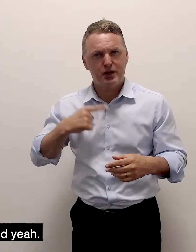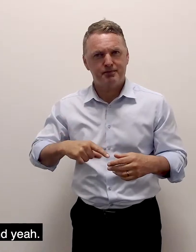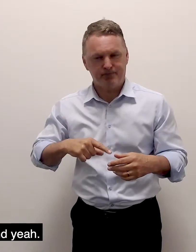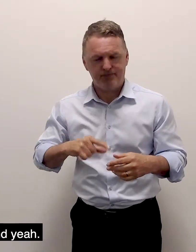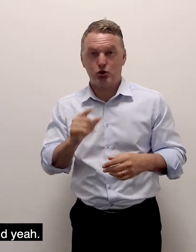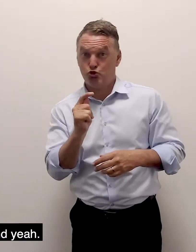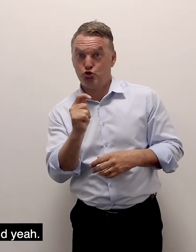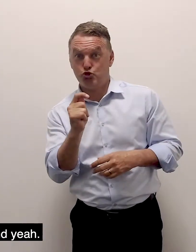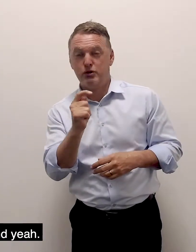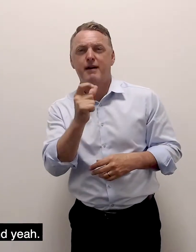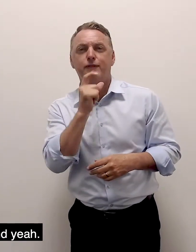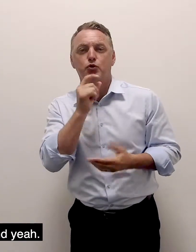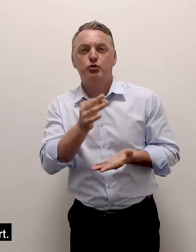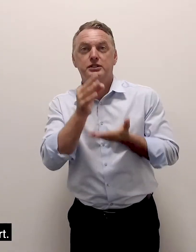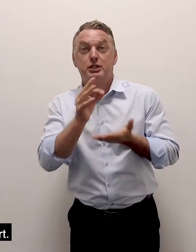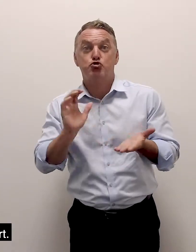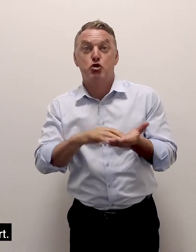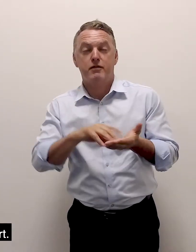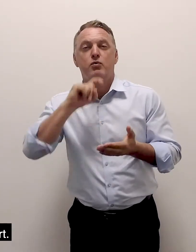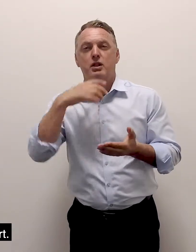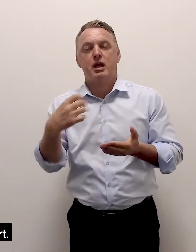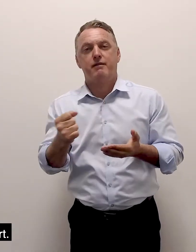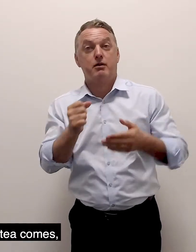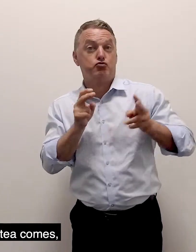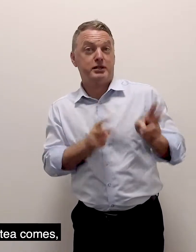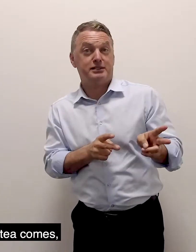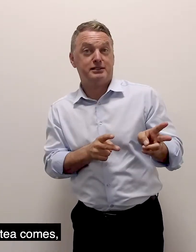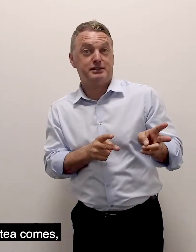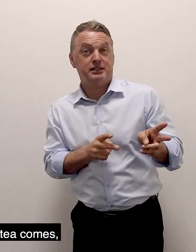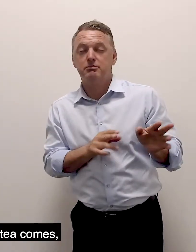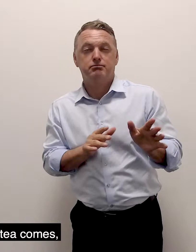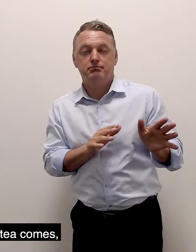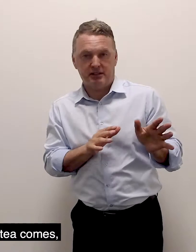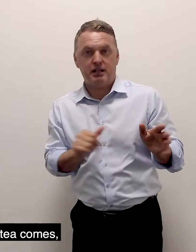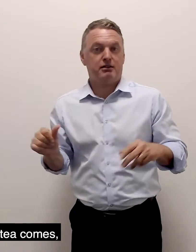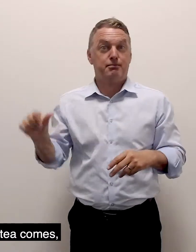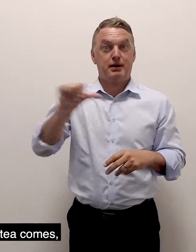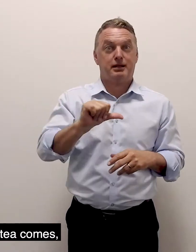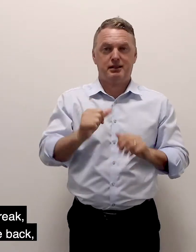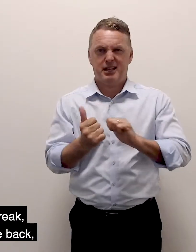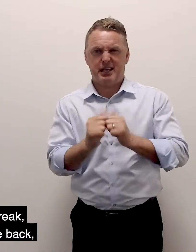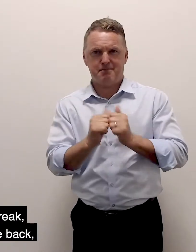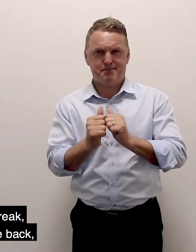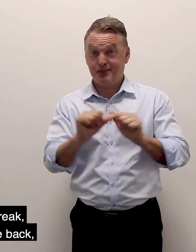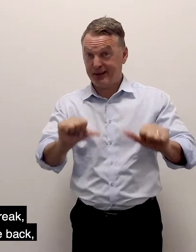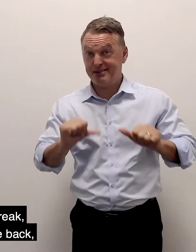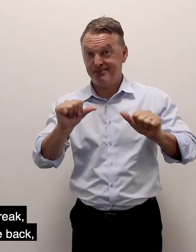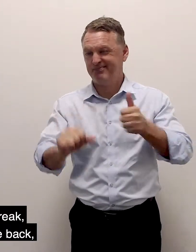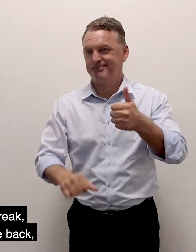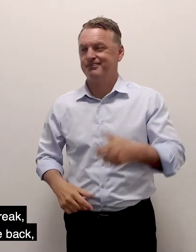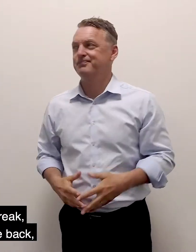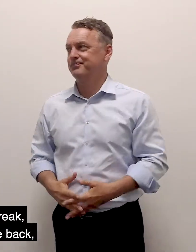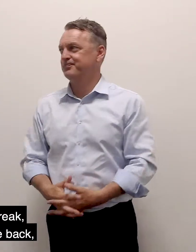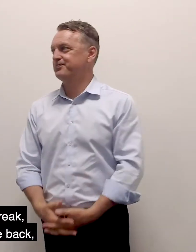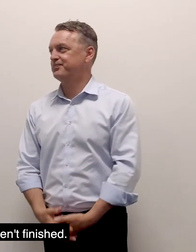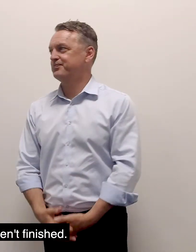what it has to be, and yeah. So make a start, but when the afternoon tea comes, we'll just take a break and then